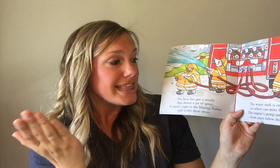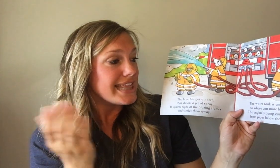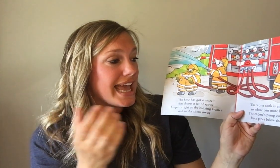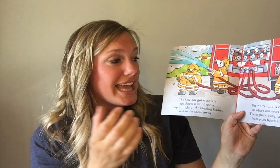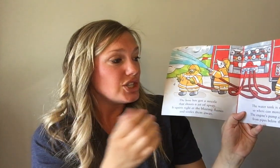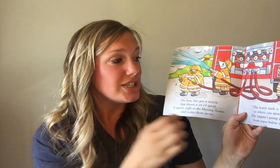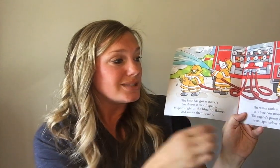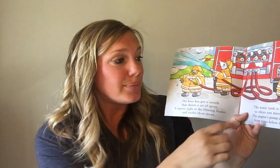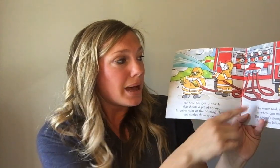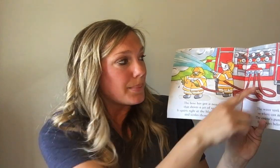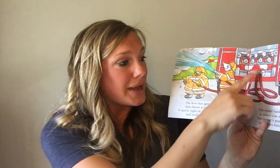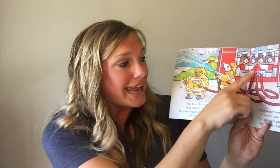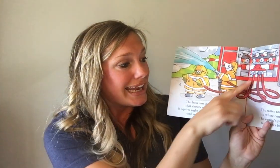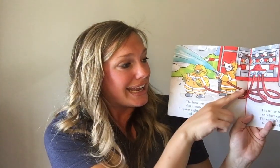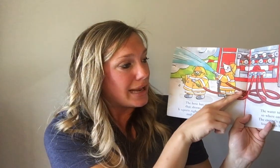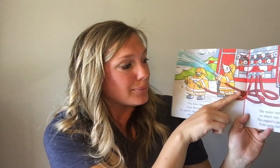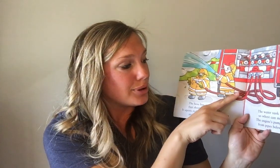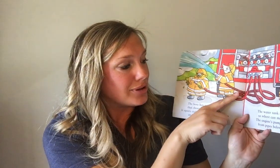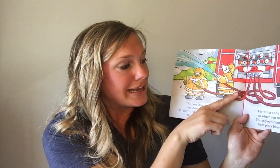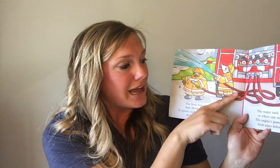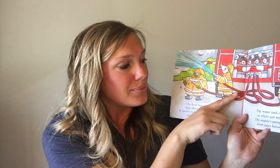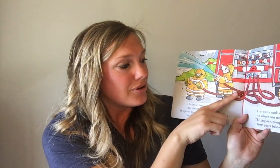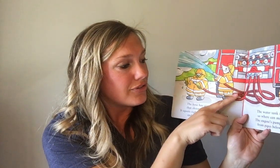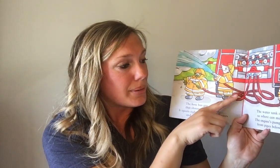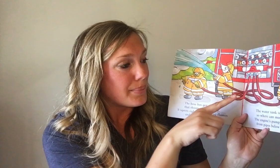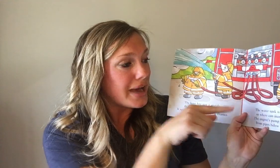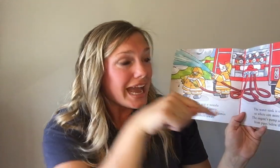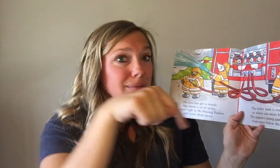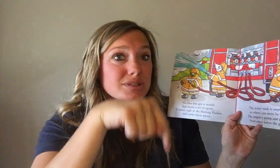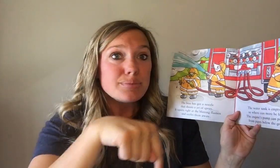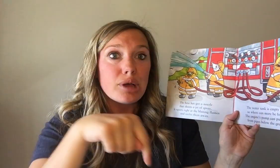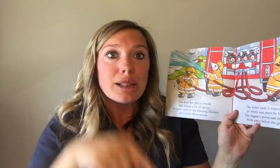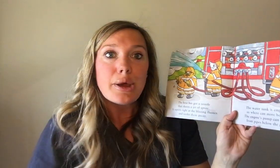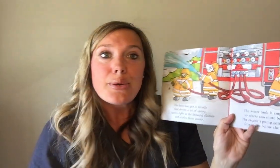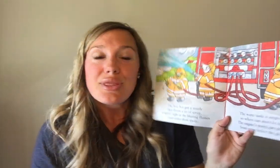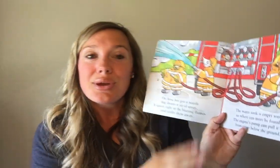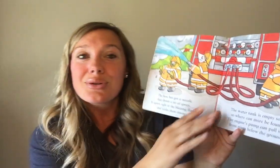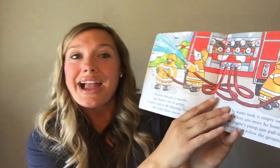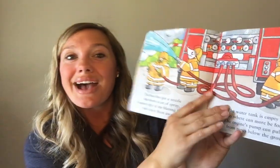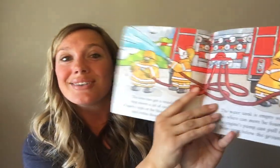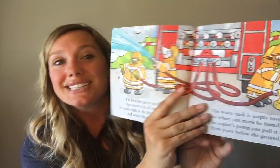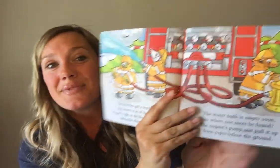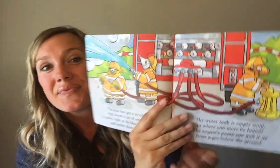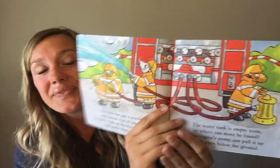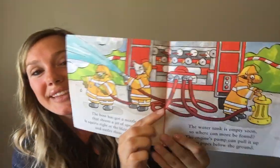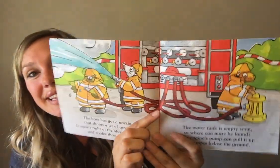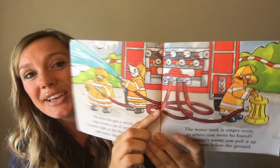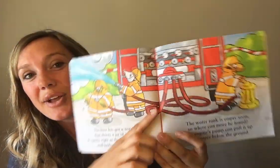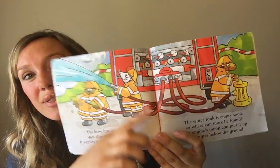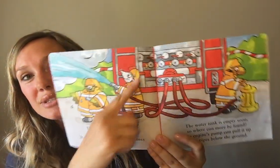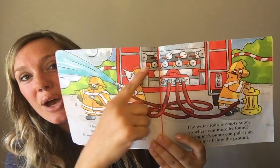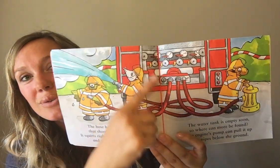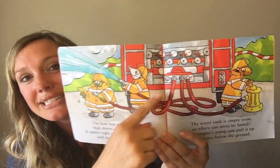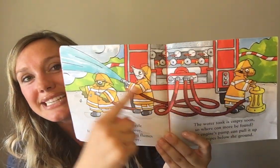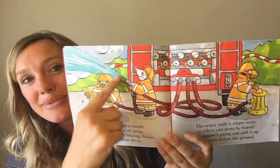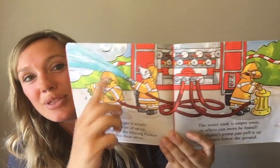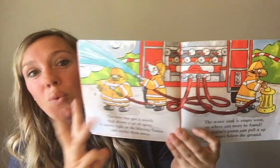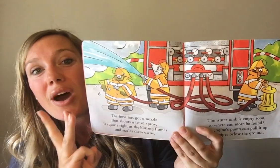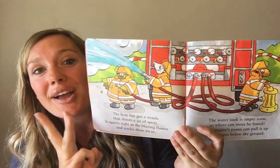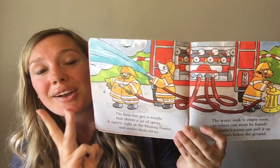The engine's pump can pull it up from pipes below the ground. Look at all those hoses with the water